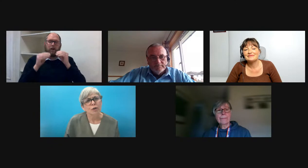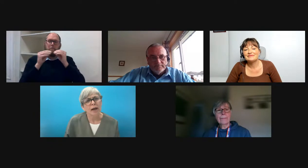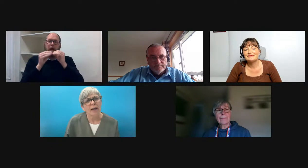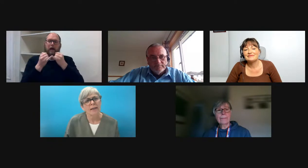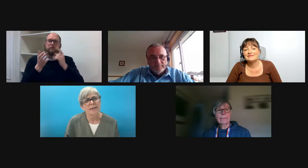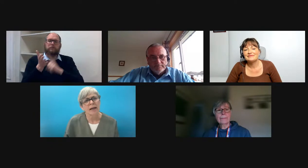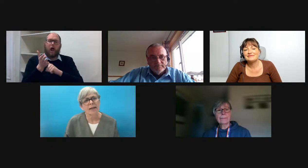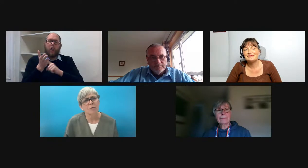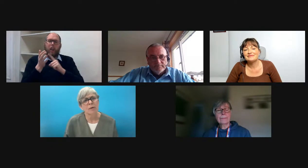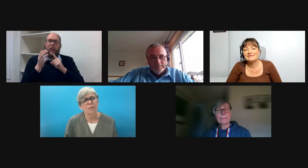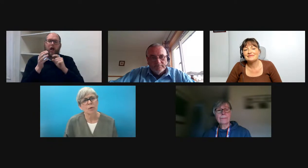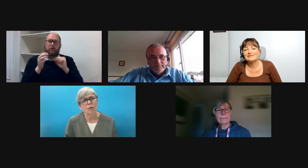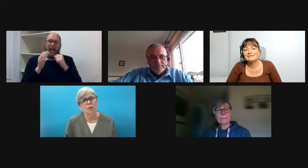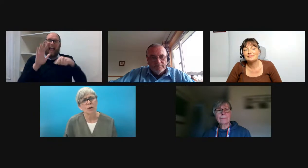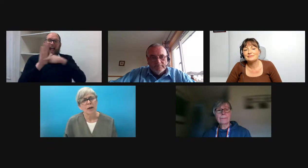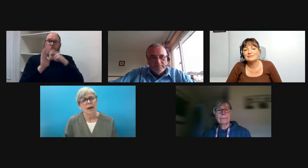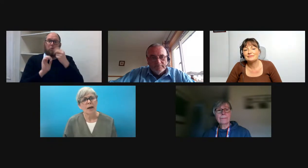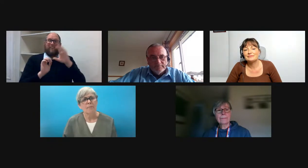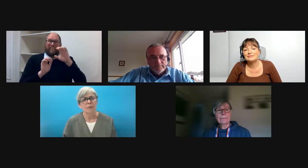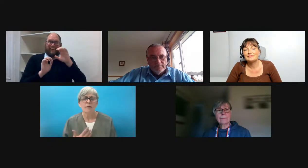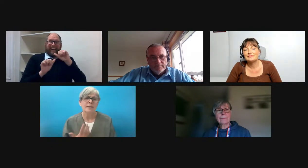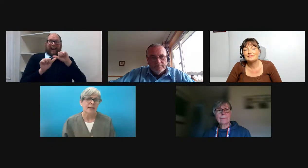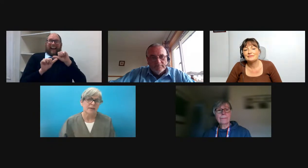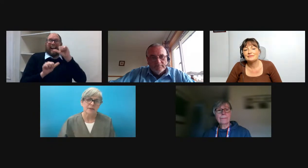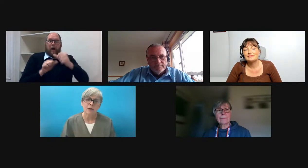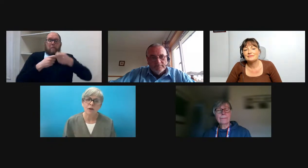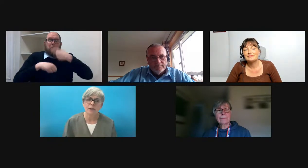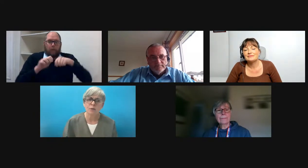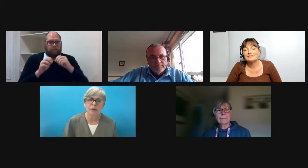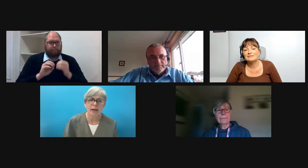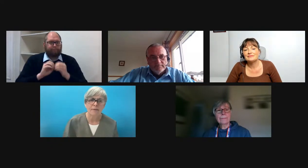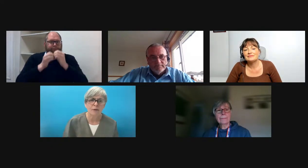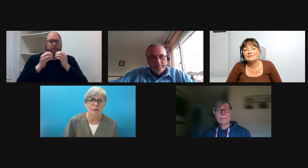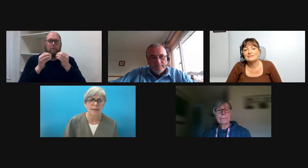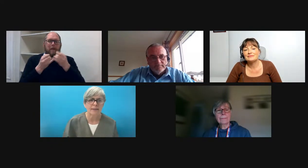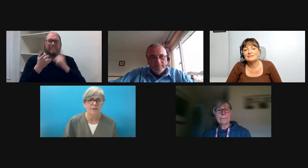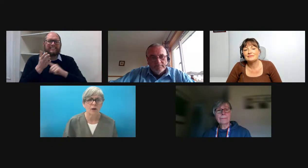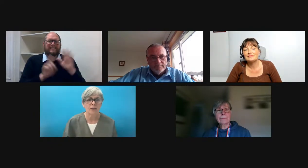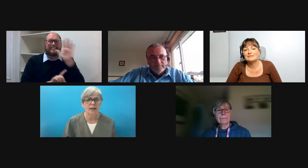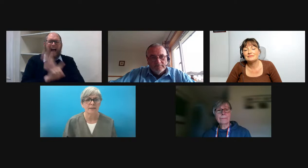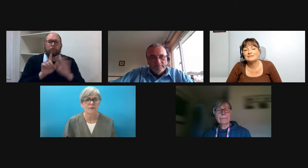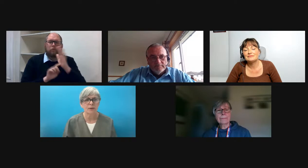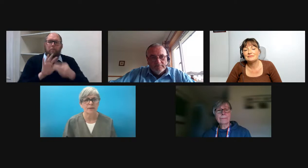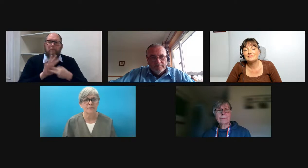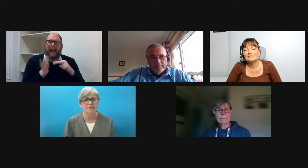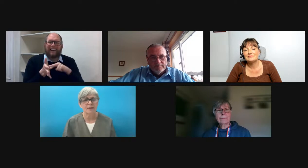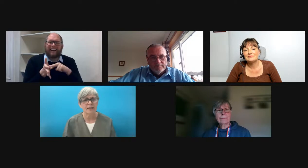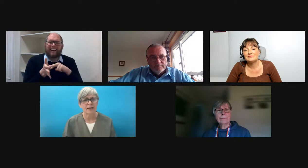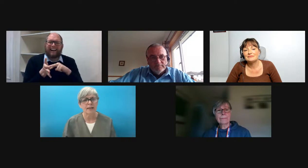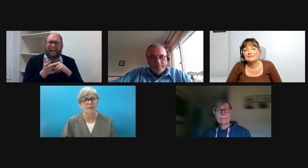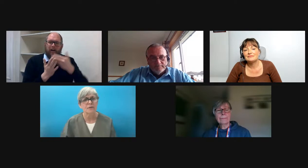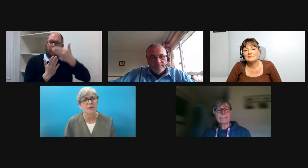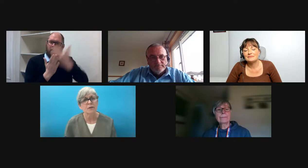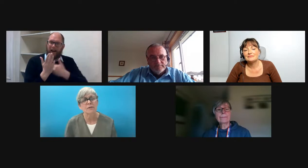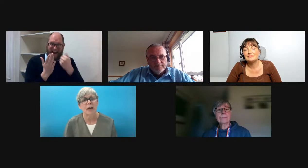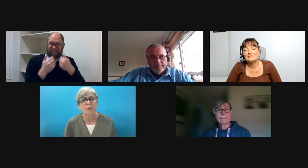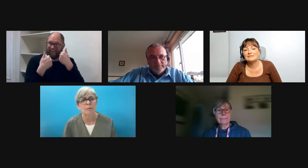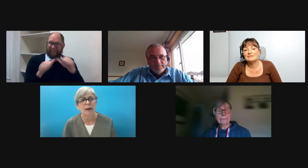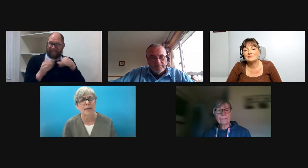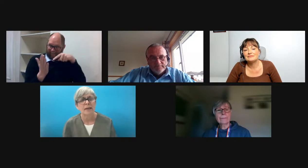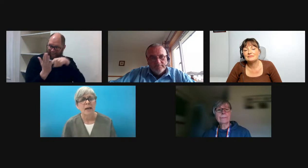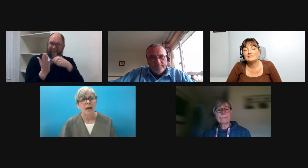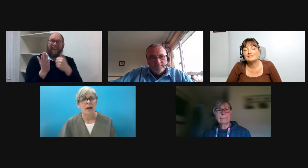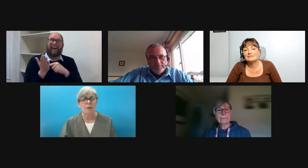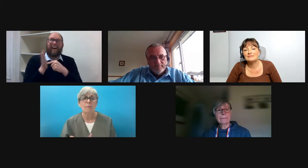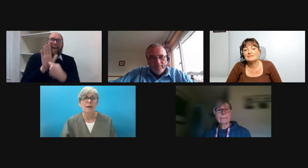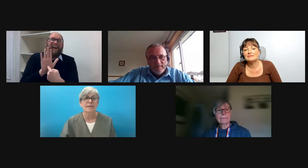Could you tell us a little bit more? Obviously, here in Scotland, we have the BSL Scotland Act of 2015, and as a result of that, we